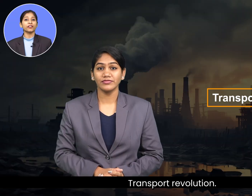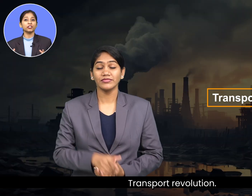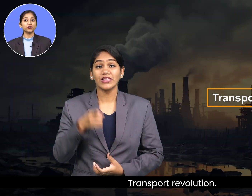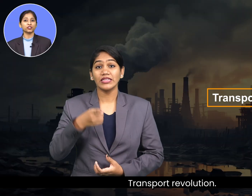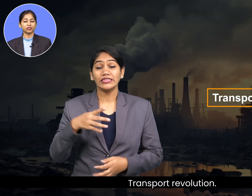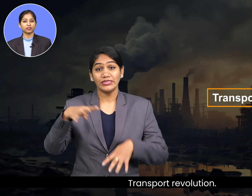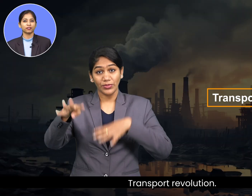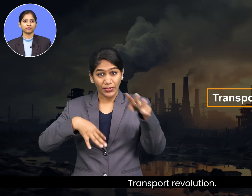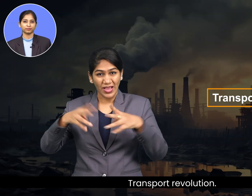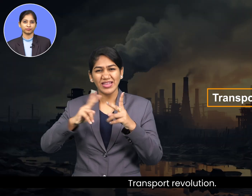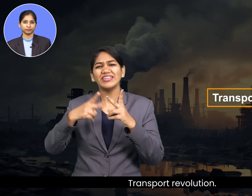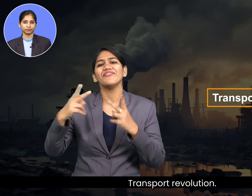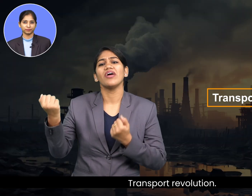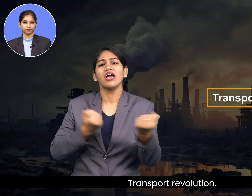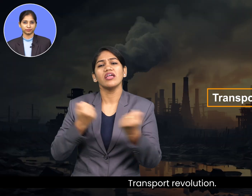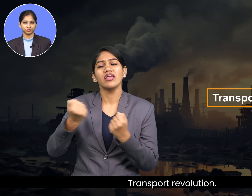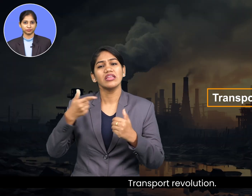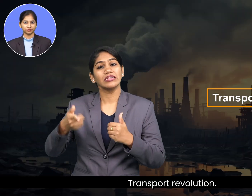Transport revolution.